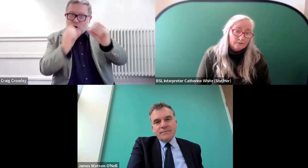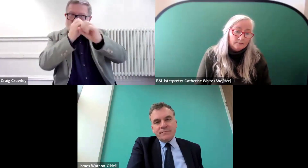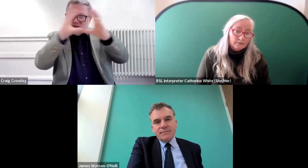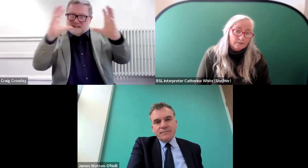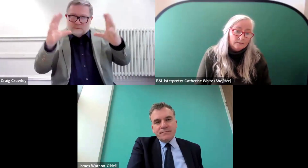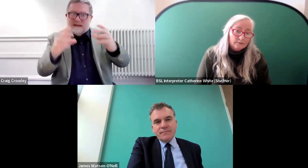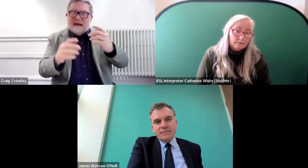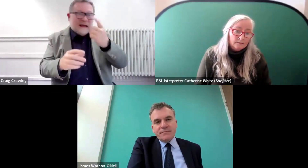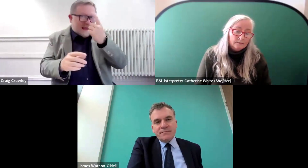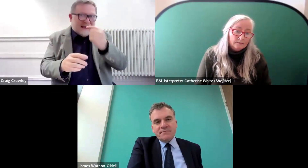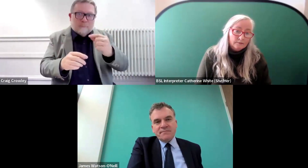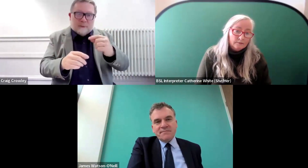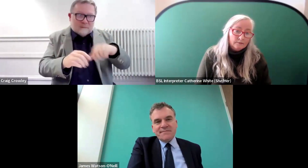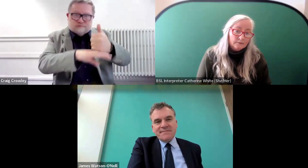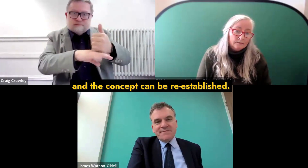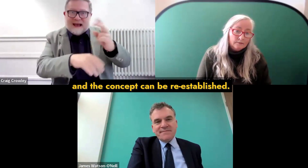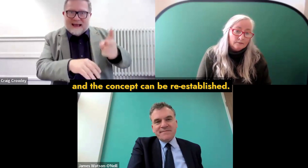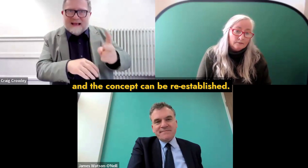great.